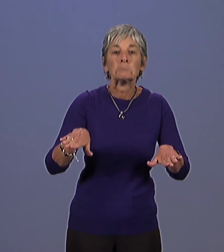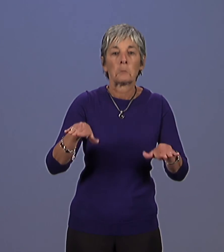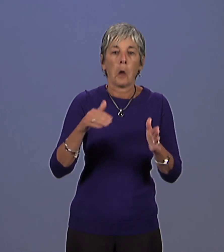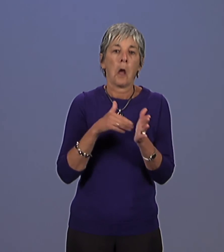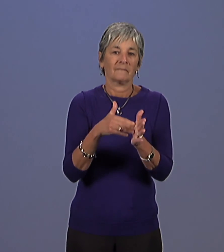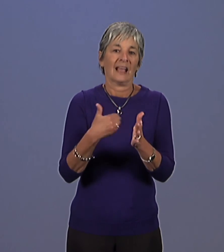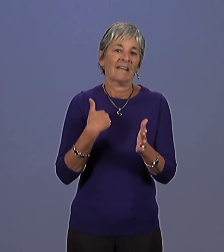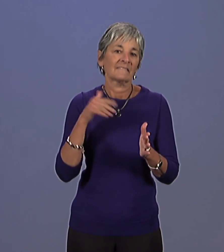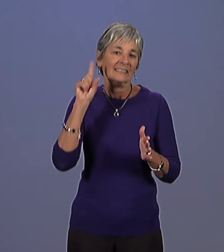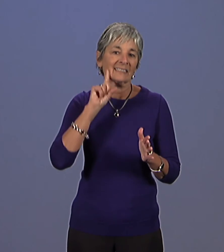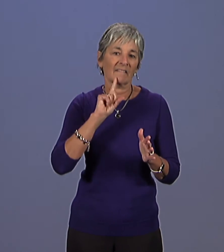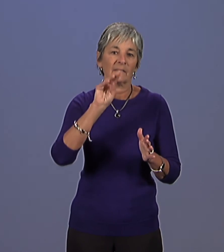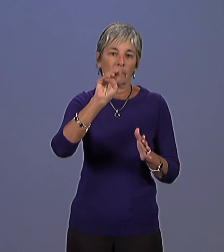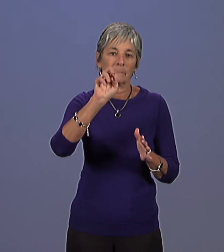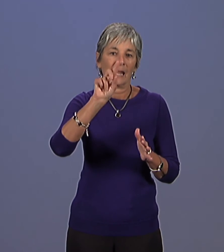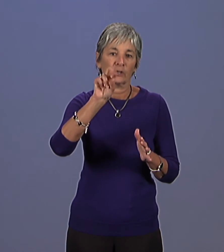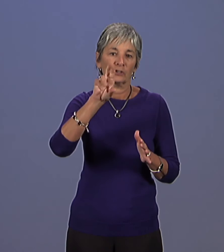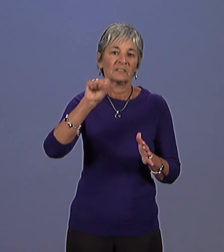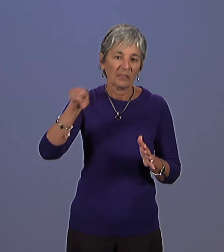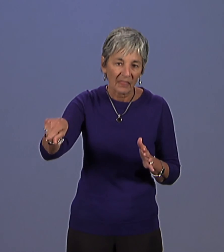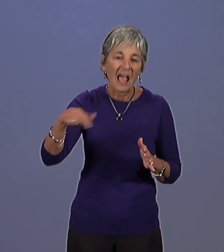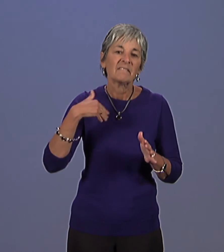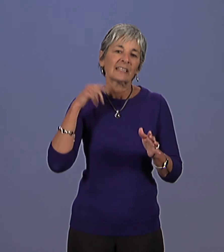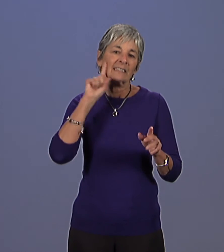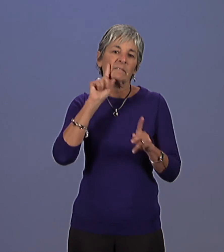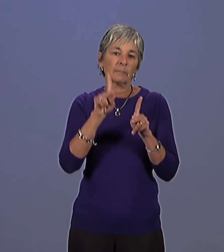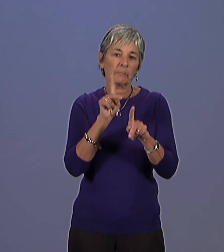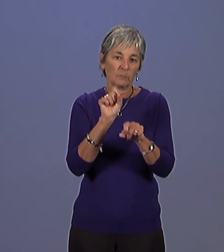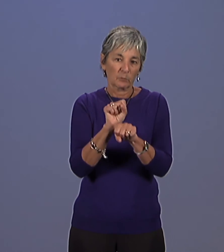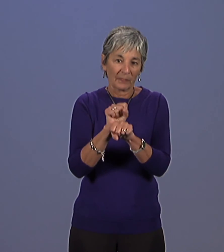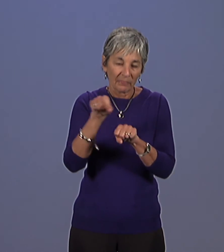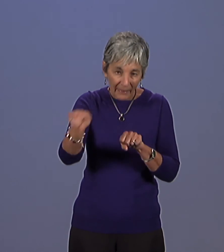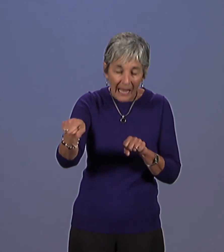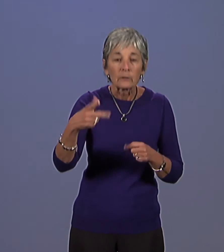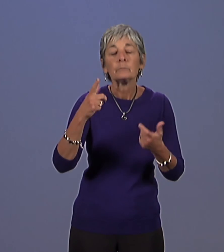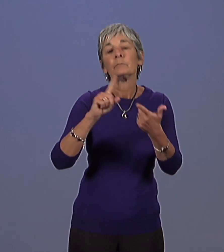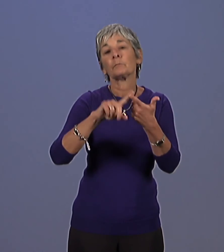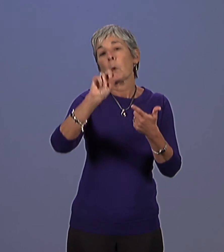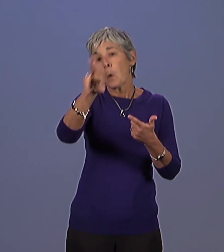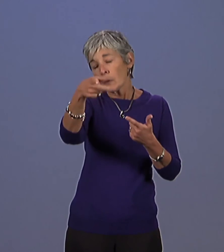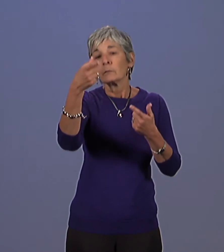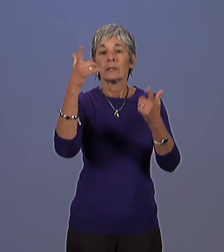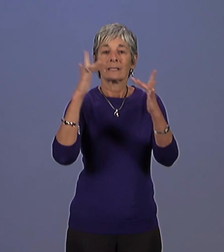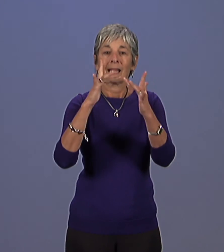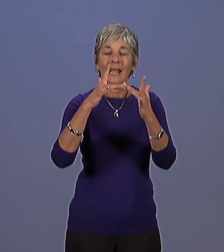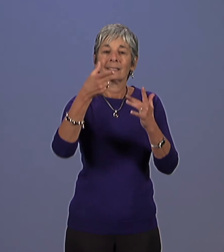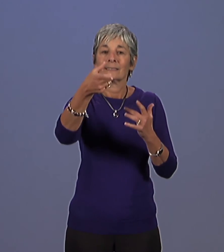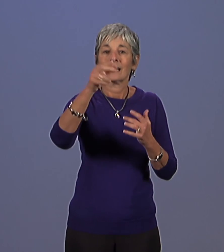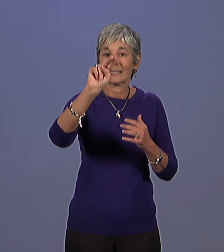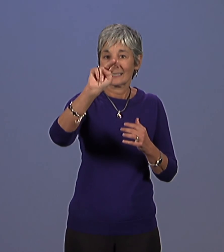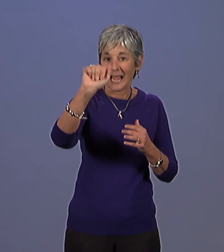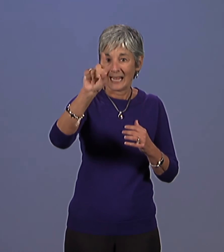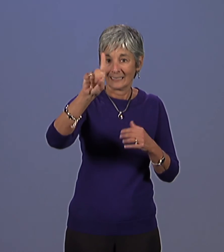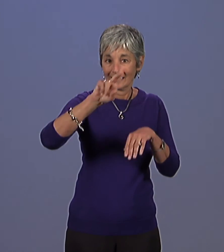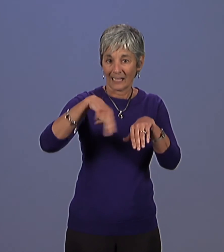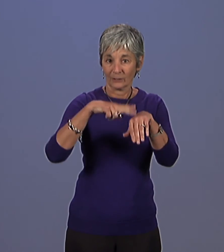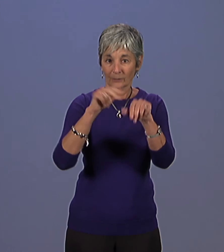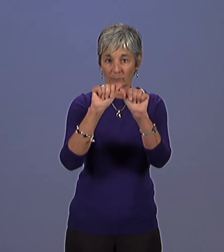because they will often have deaf mentors there and deaf people employed there. Another suggestion is that you contact the NAD, the